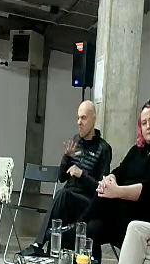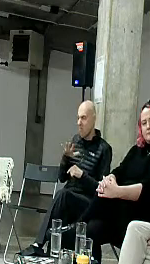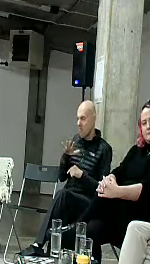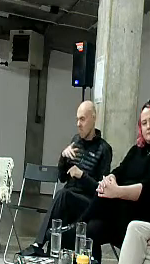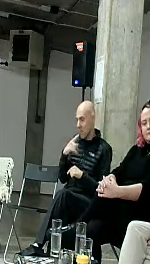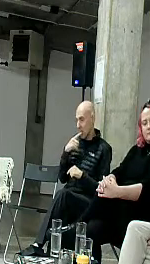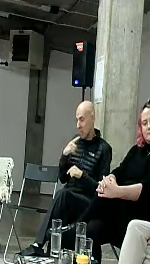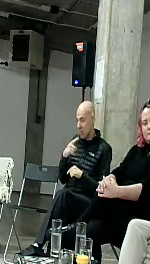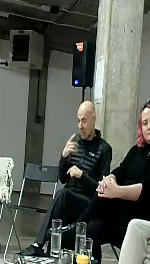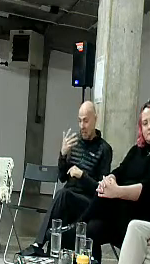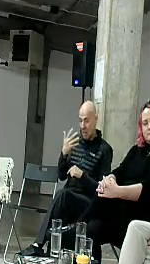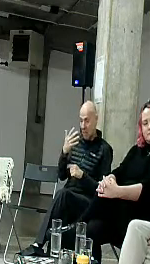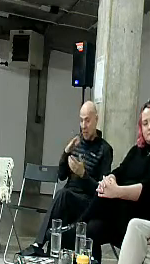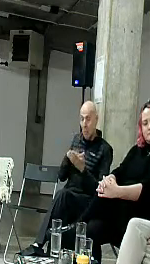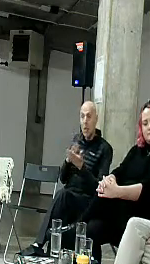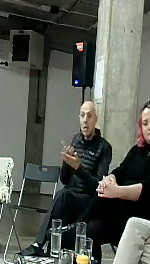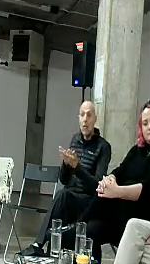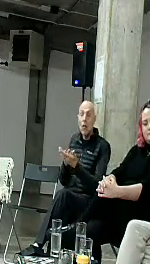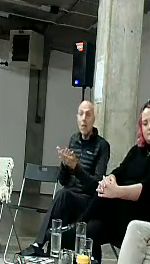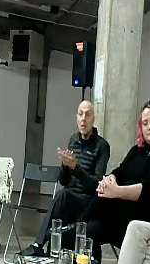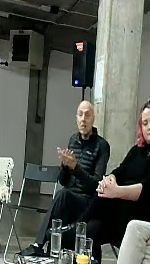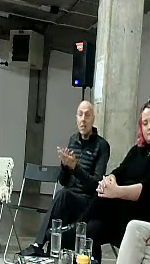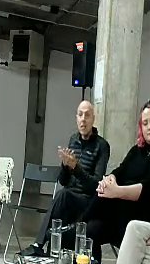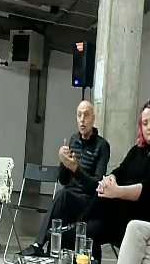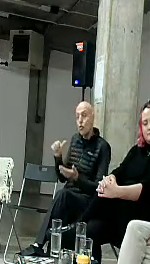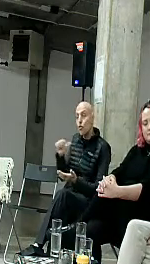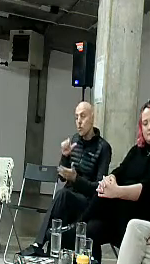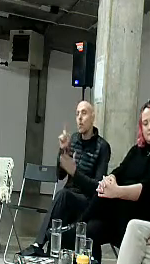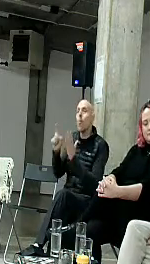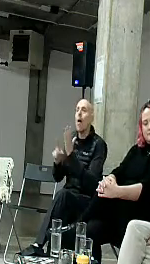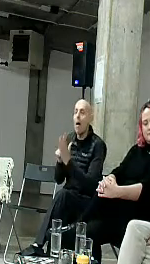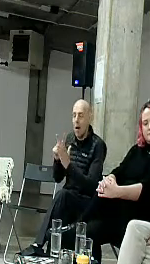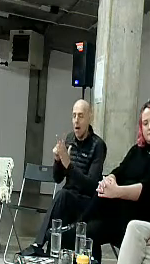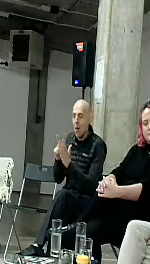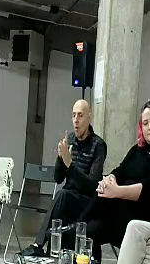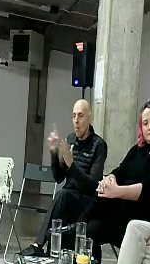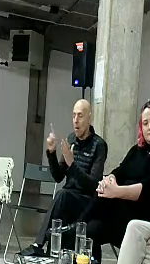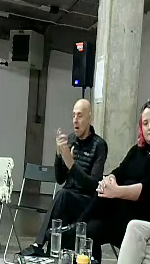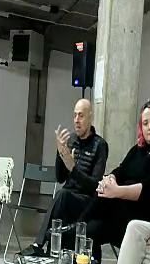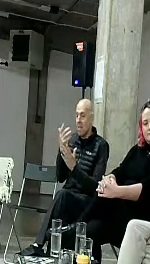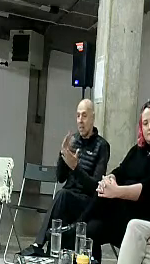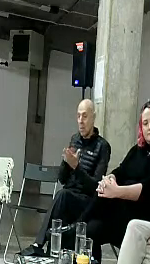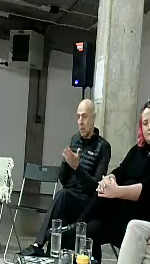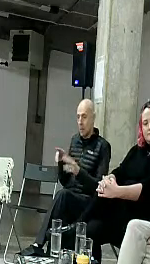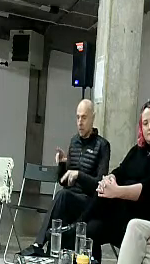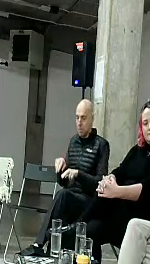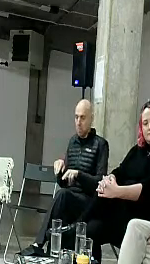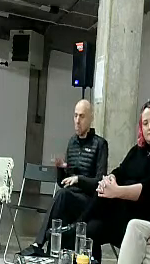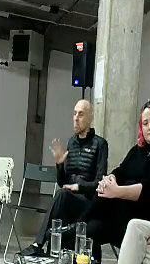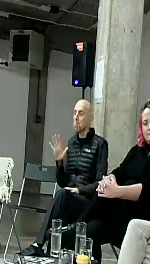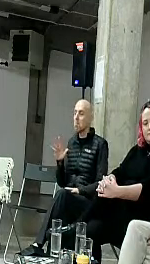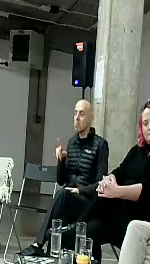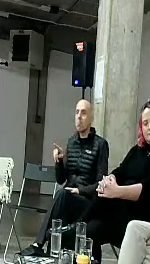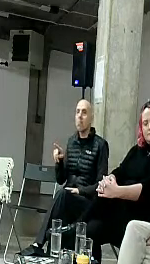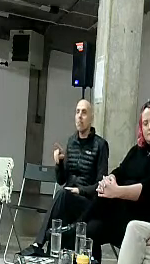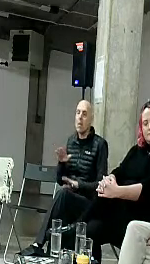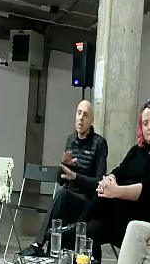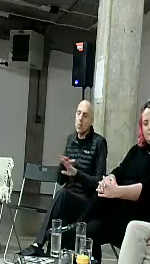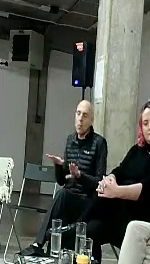15-minute conversation, which apparently was supposed to be an hour, he was deemed that he was no longer in